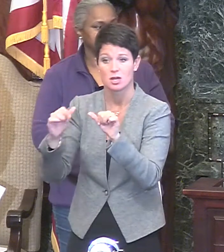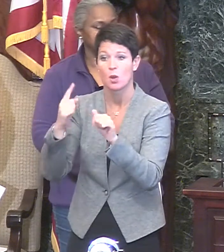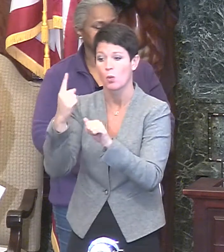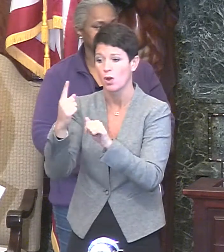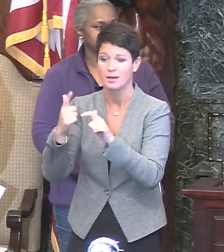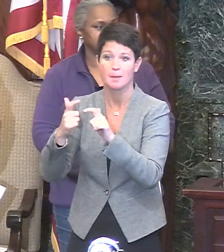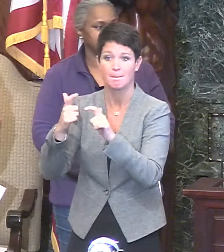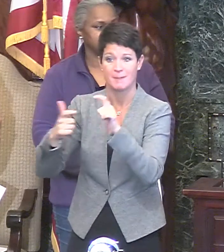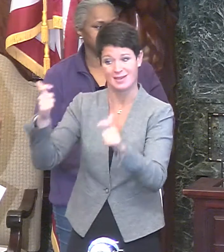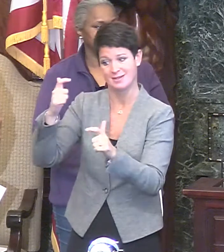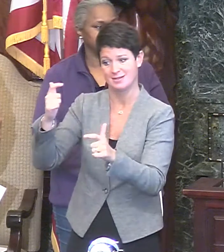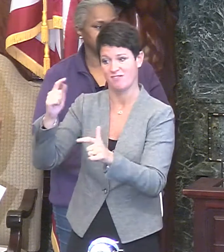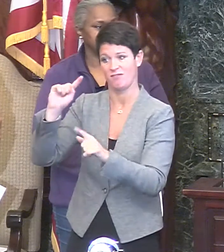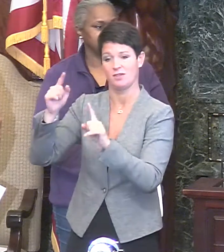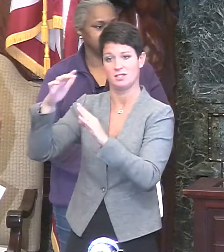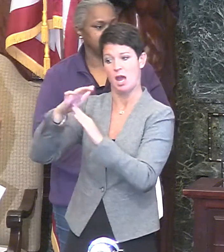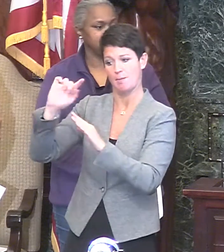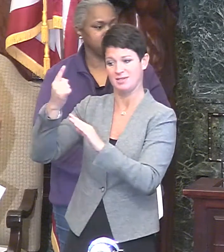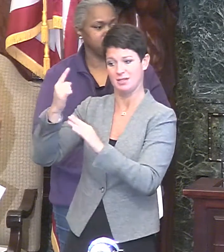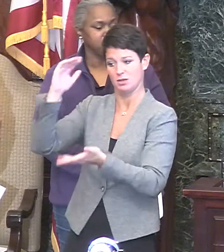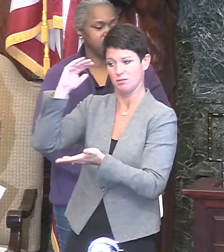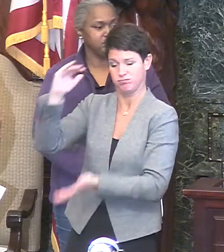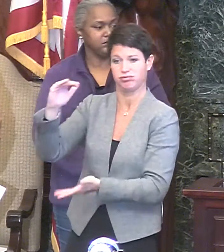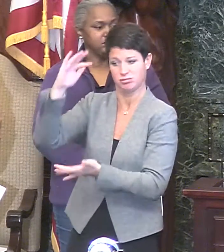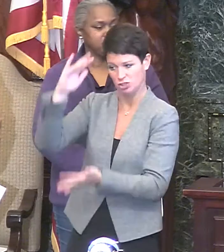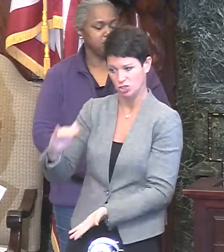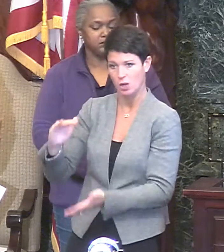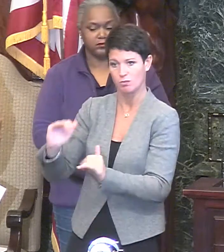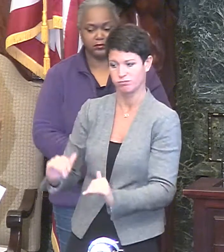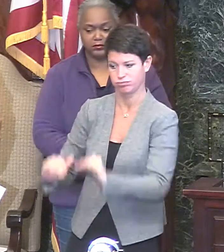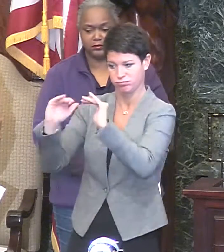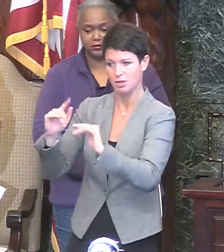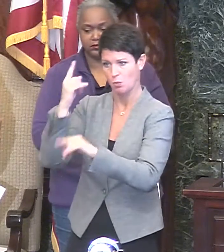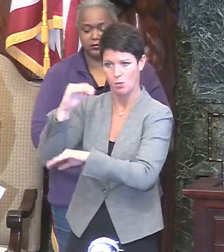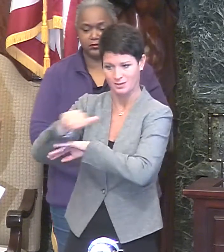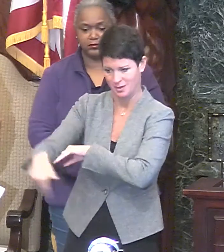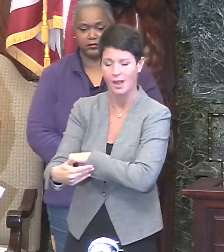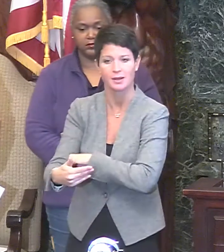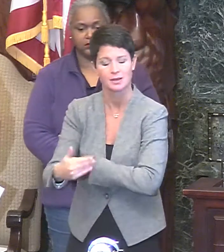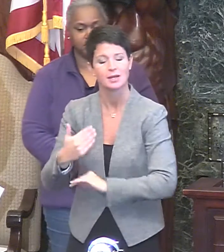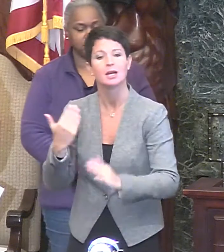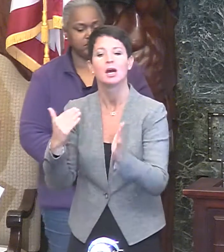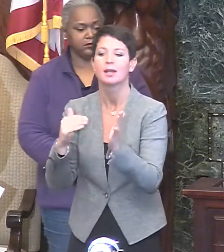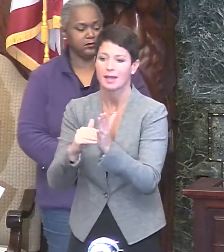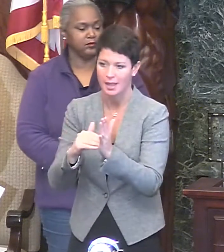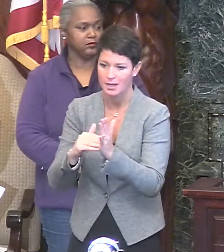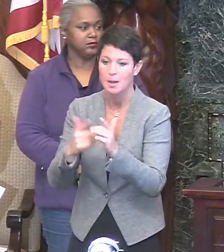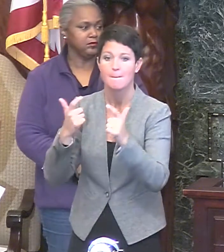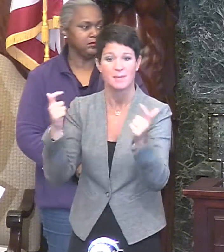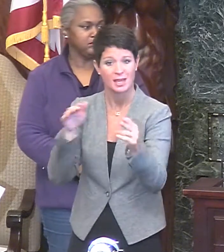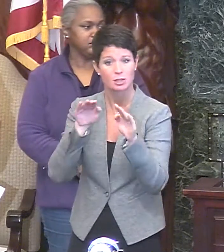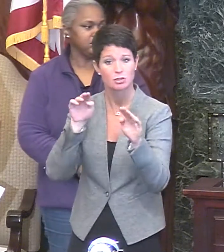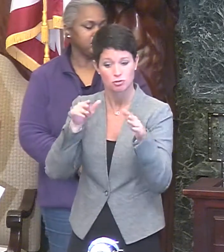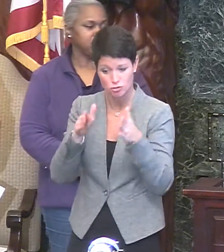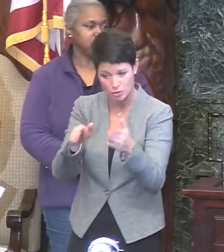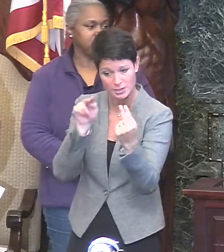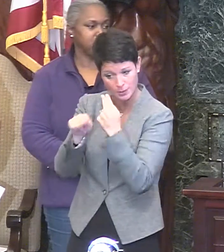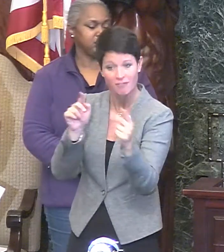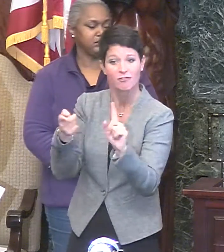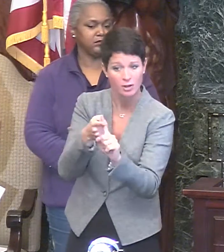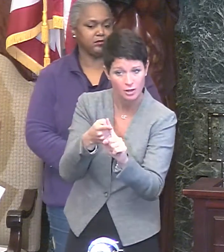single snowfall in a 24-hour period. So we do appreciate your patience. We're getting to your streets. We have to take care of the big ones first to get everything